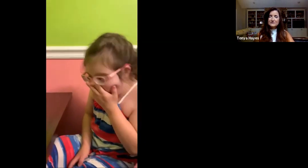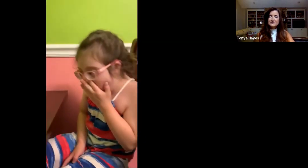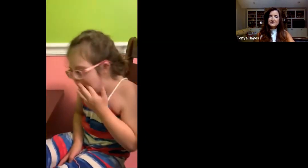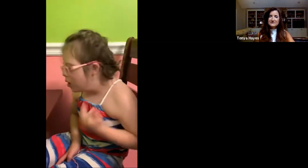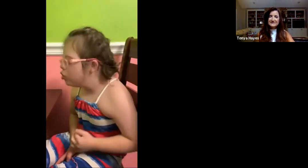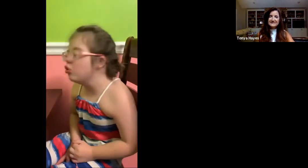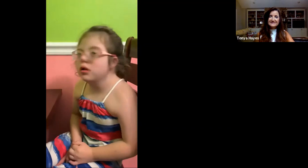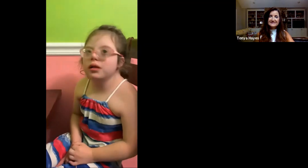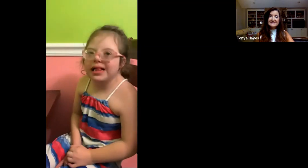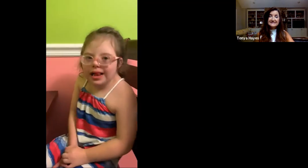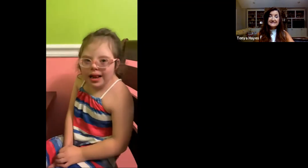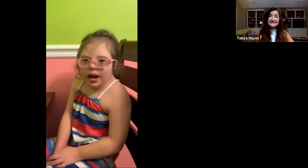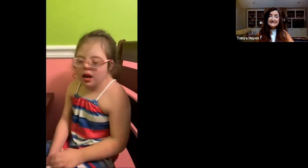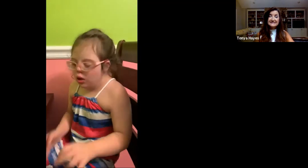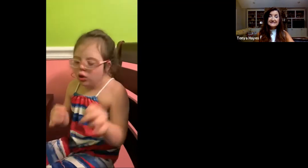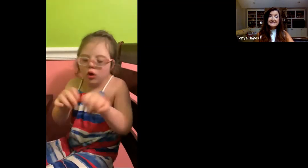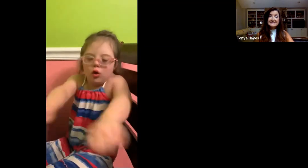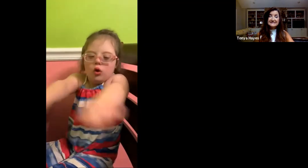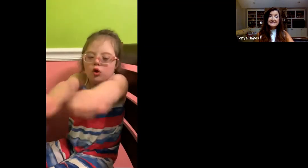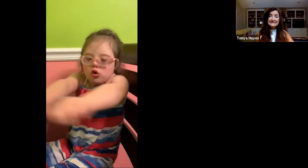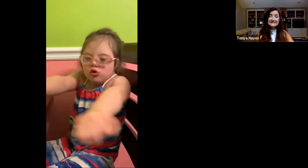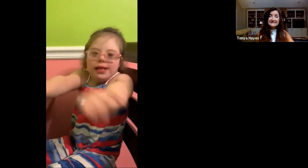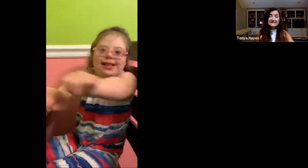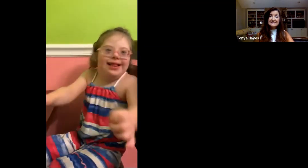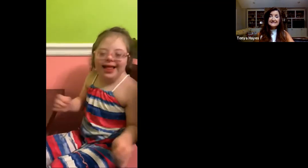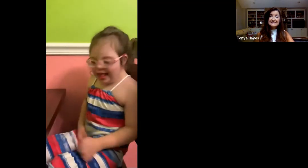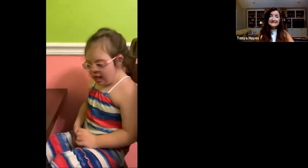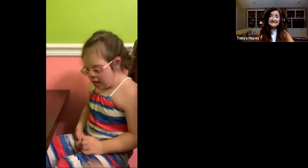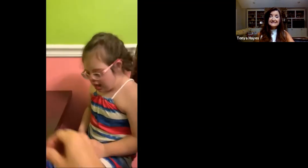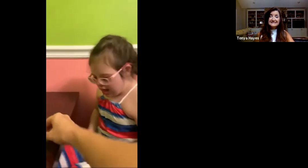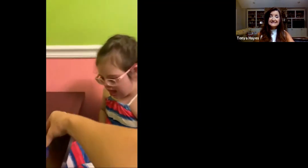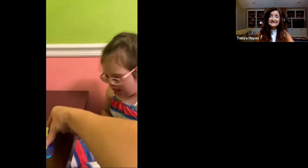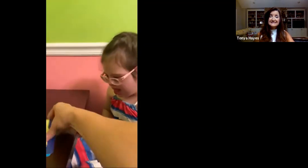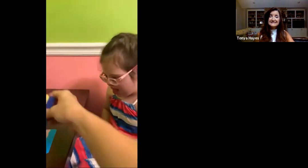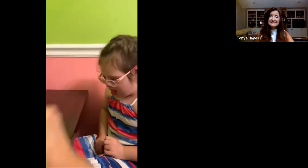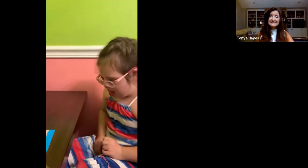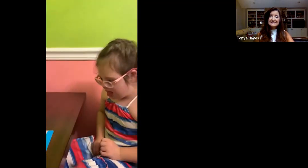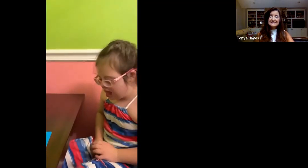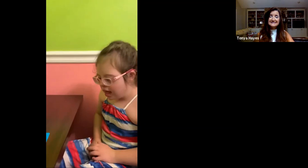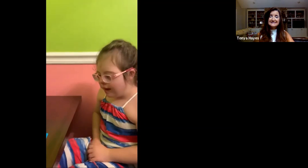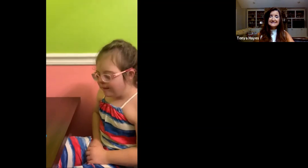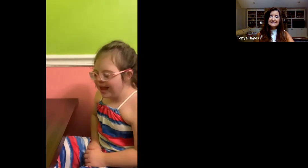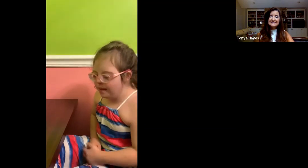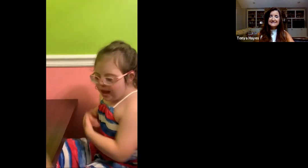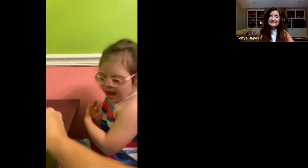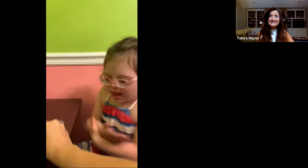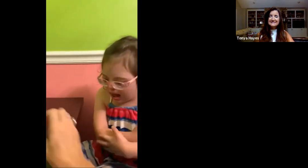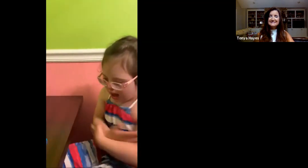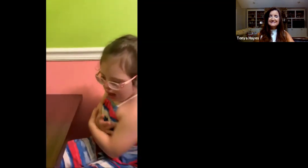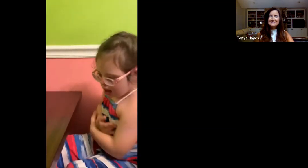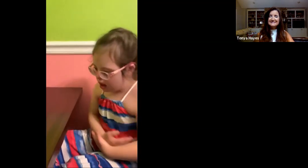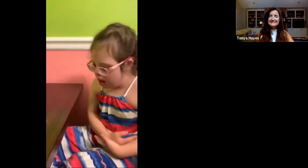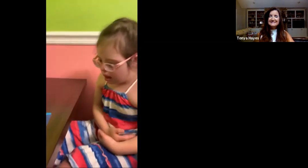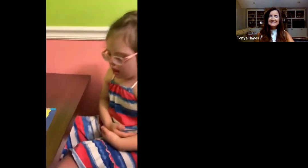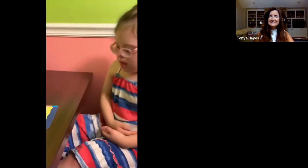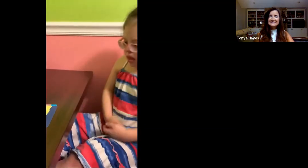me shoes. Do. Remember the sign? How do you do it? You're right. Good job, girlfriend. Oh, Maybe. what do you